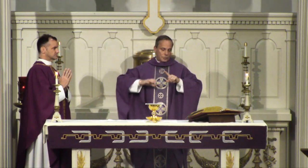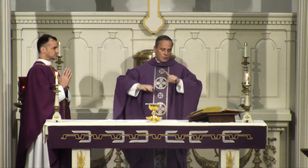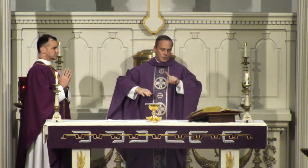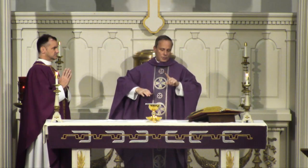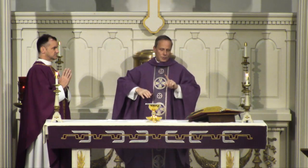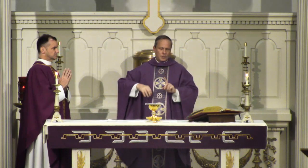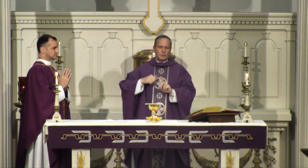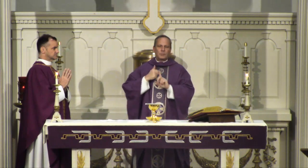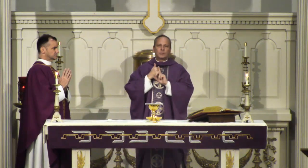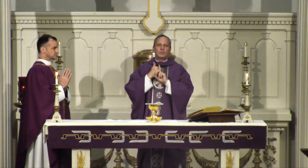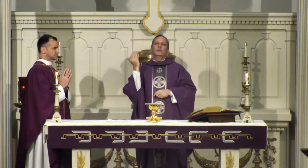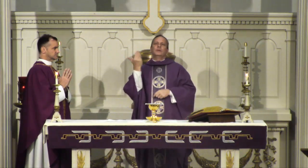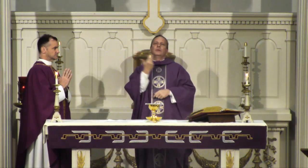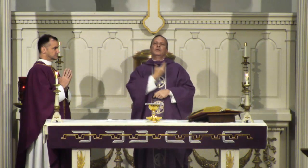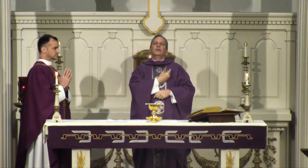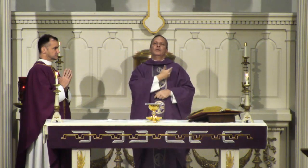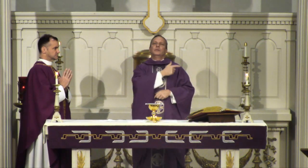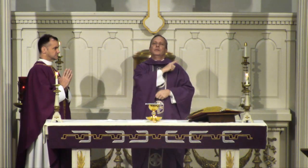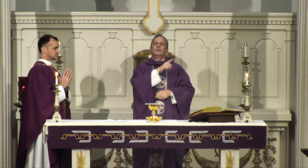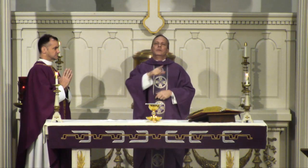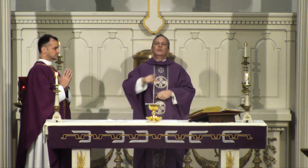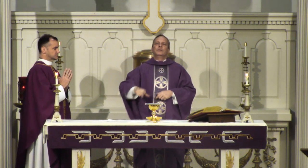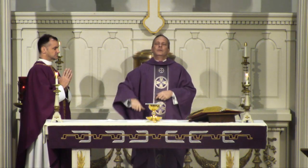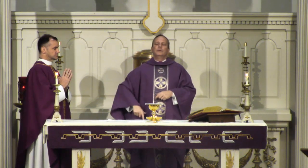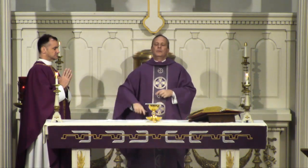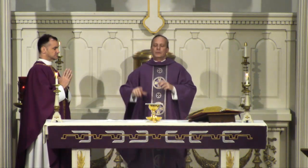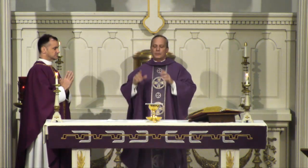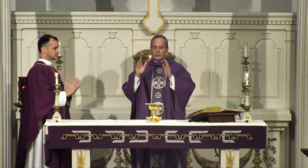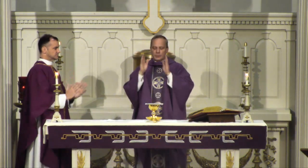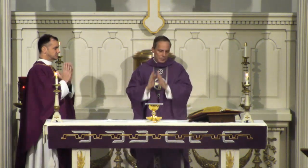Through Christ our Lord. Amen.